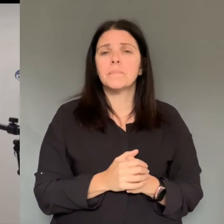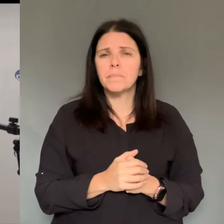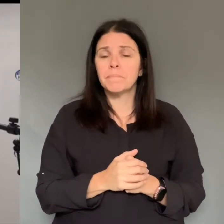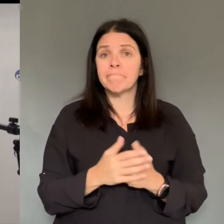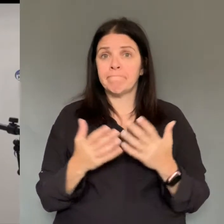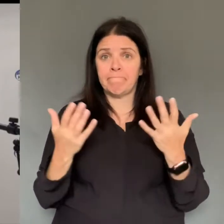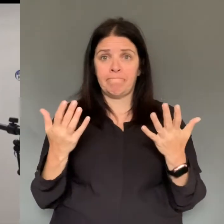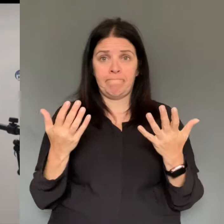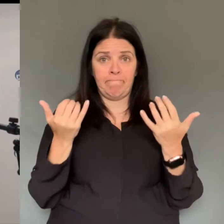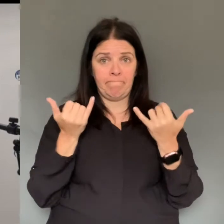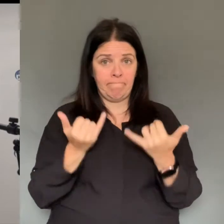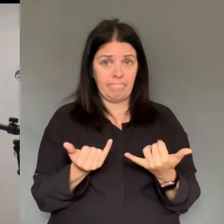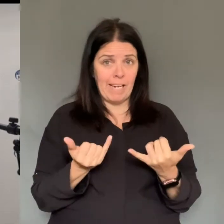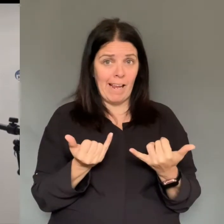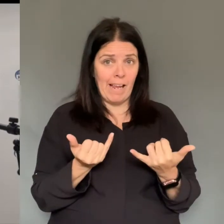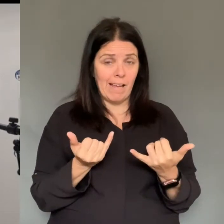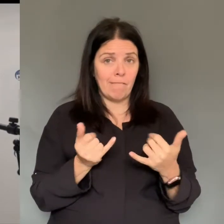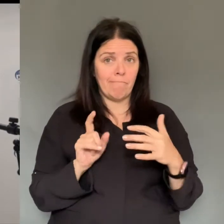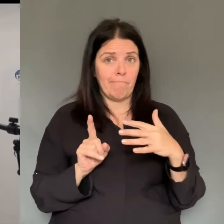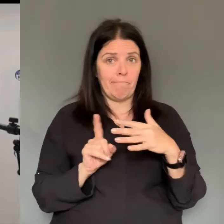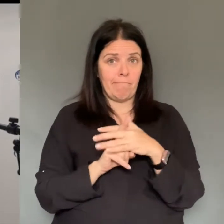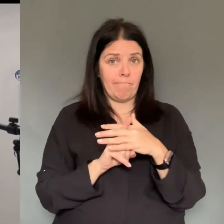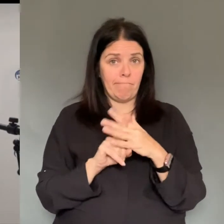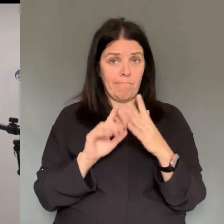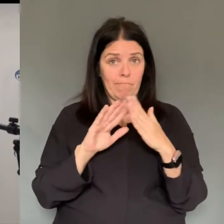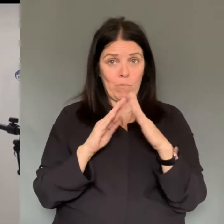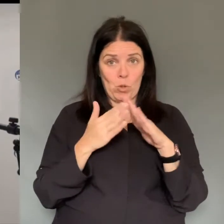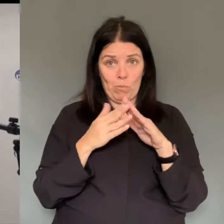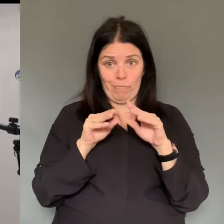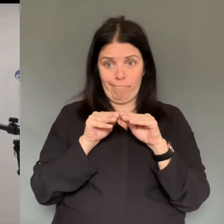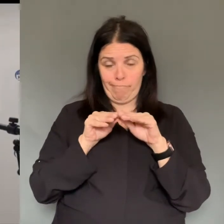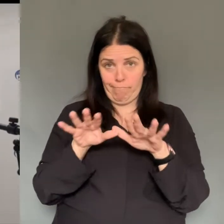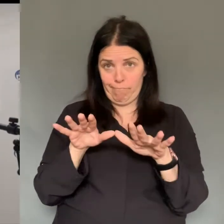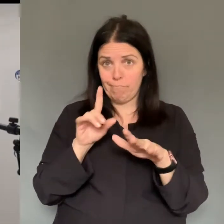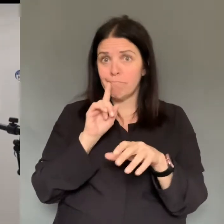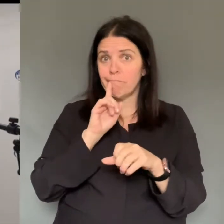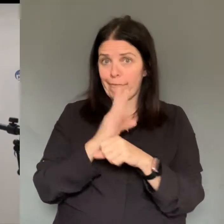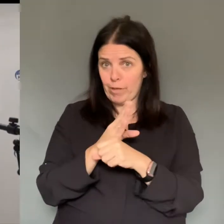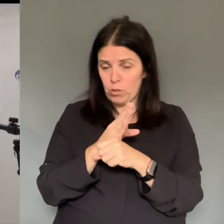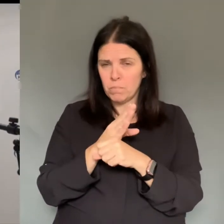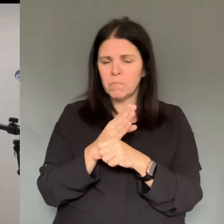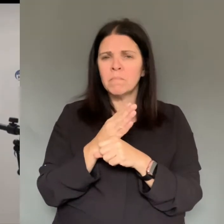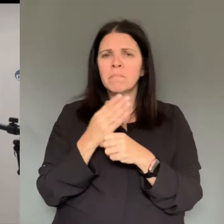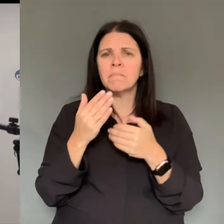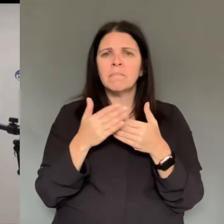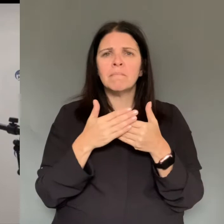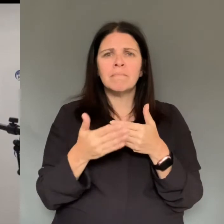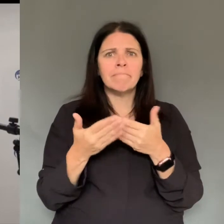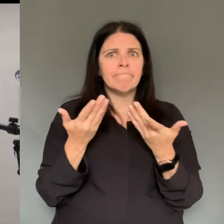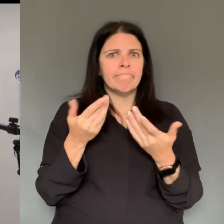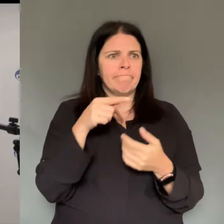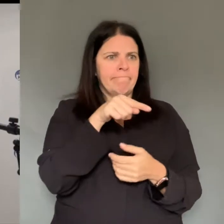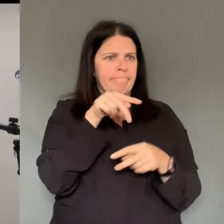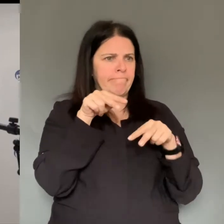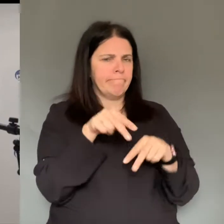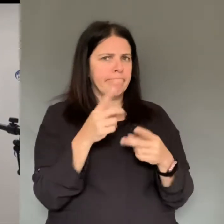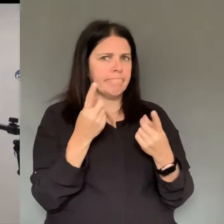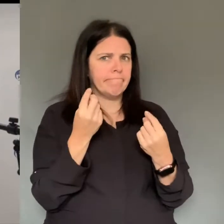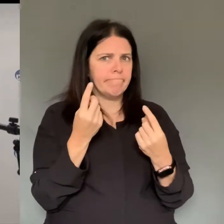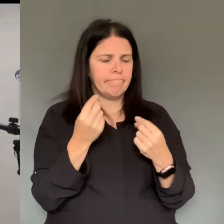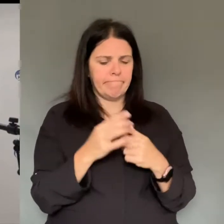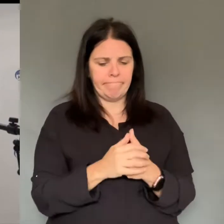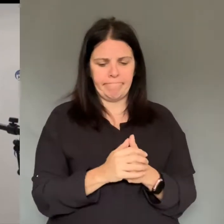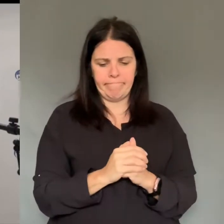potentially anyone you are coming in contact with could be a case of COVID-19. And in order to